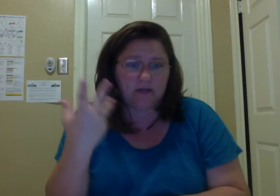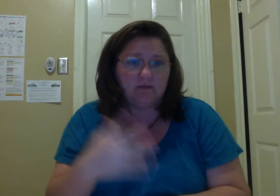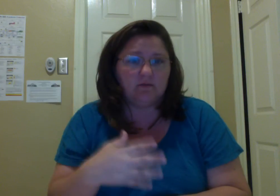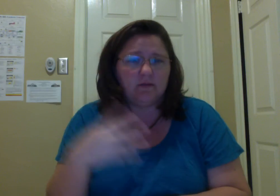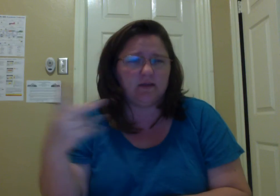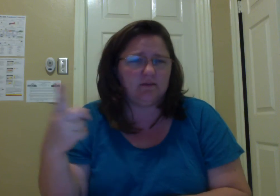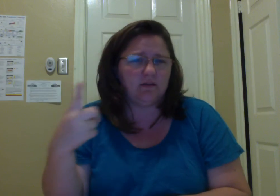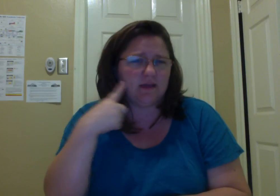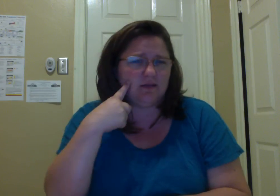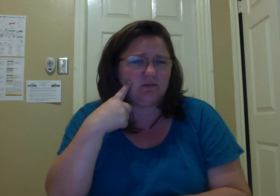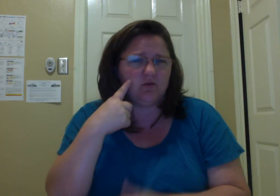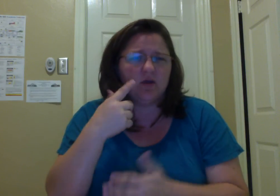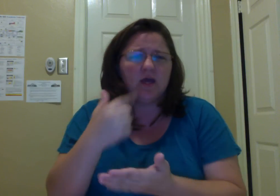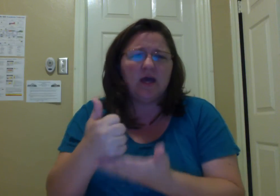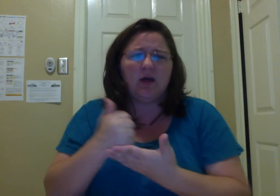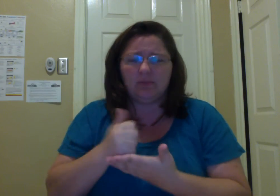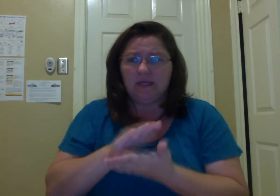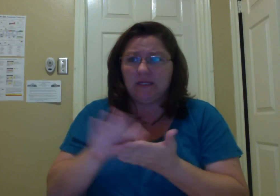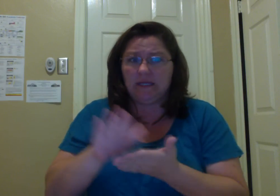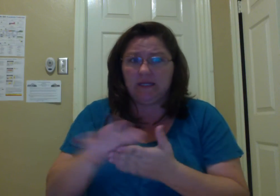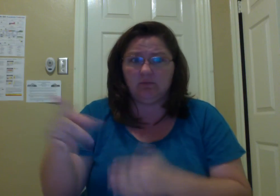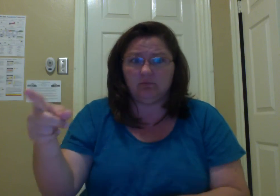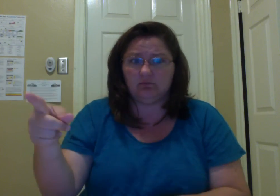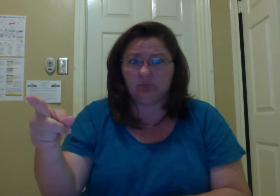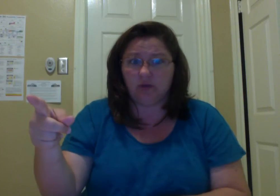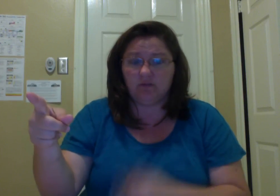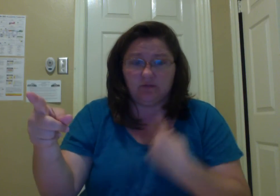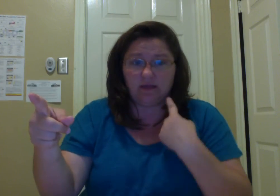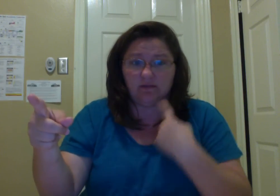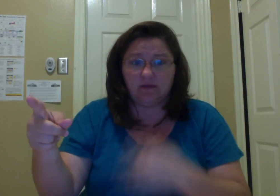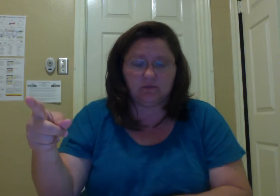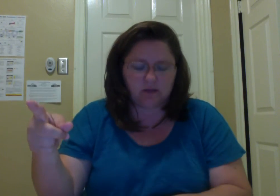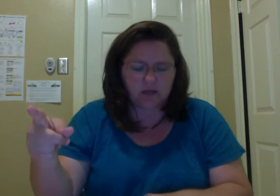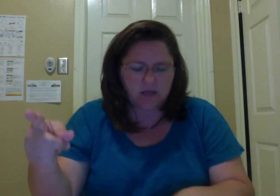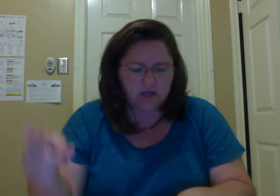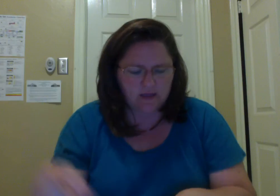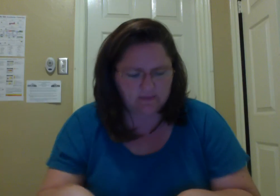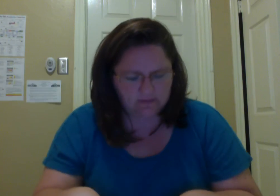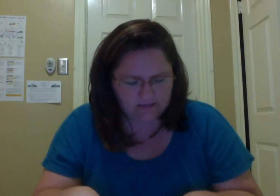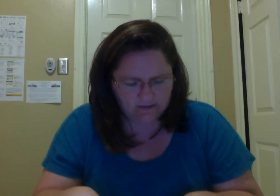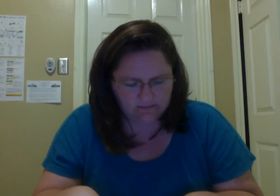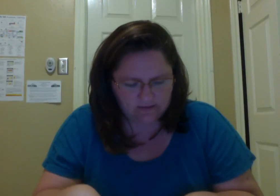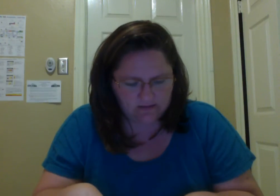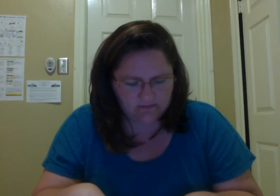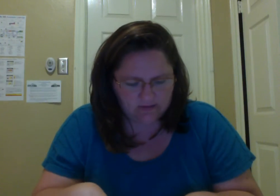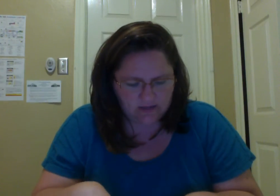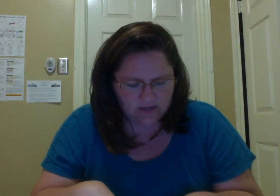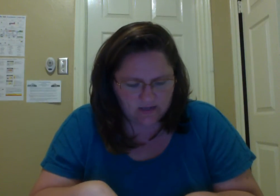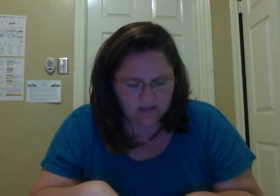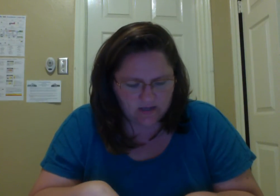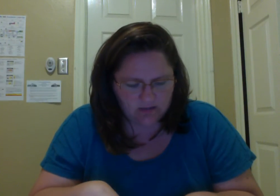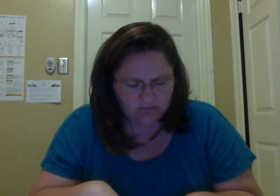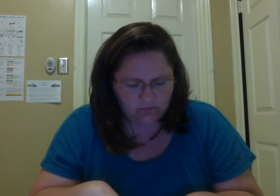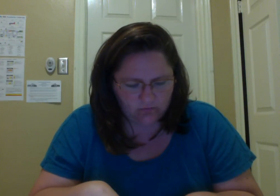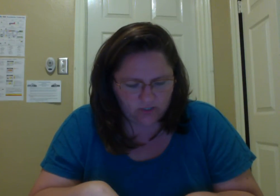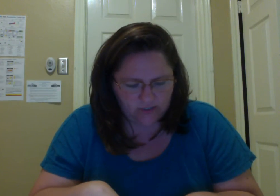So I think it's on Sally. So help me clean, point to Sally's face. And then Sally says to Laura, you're lucky